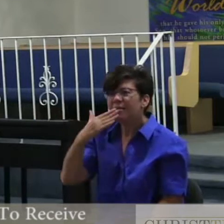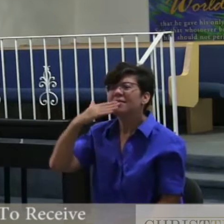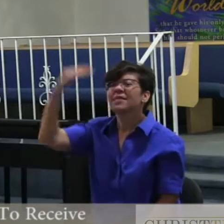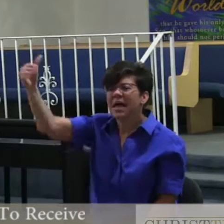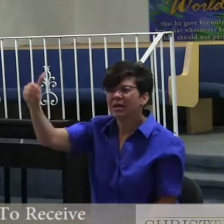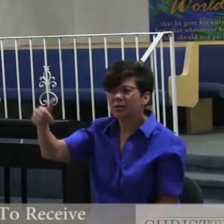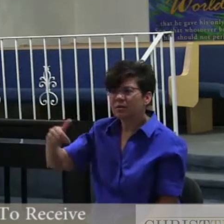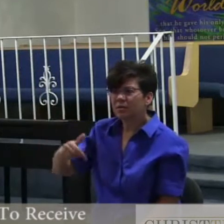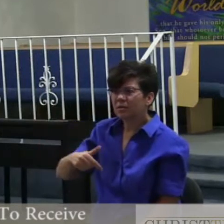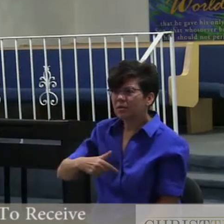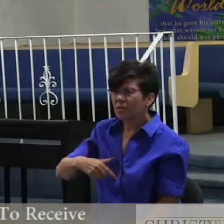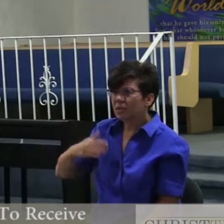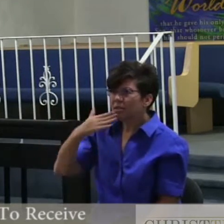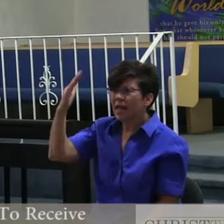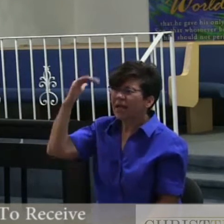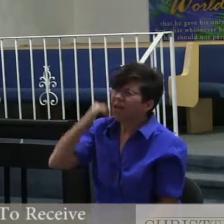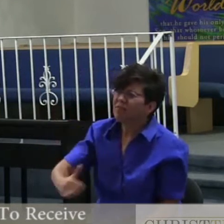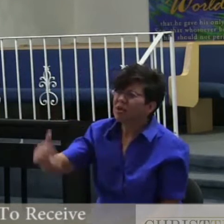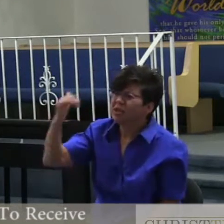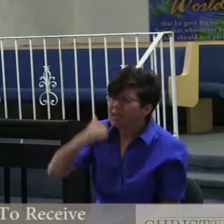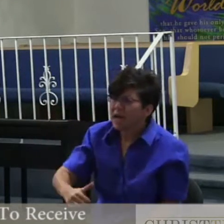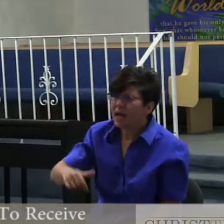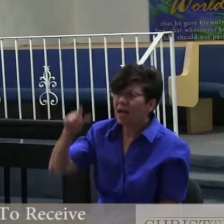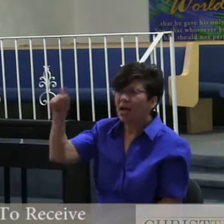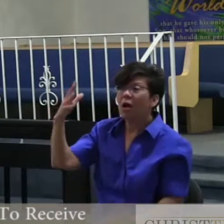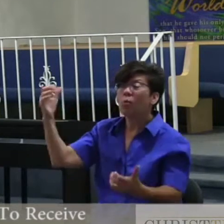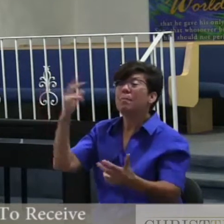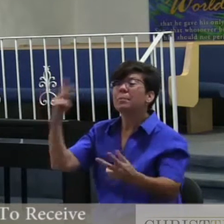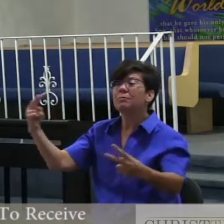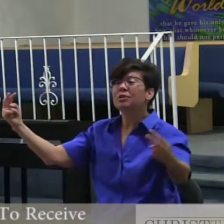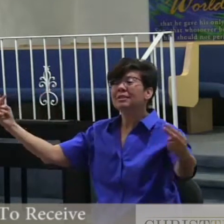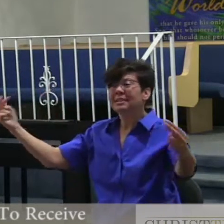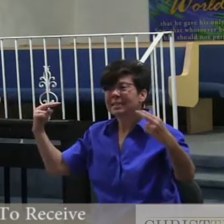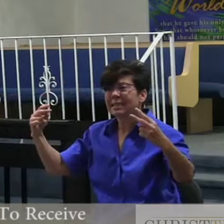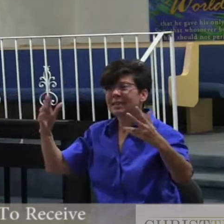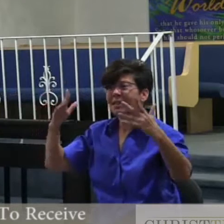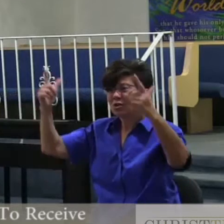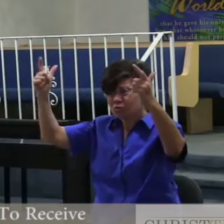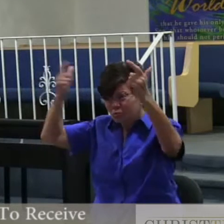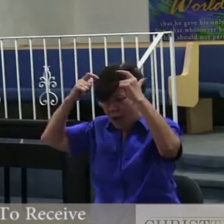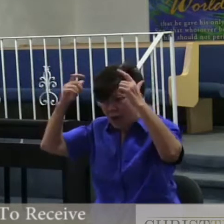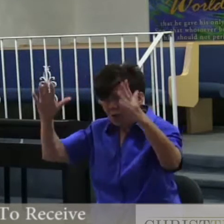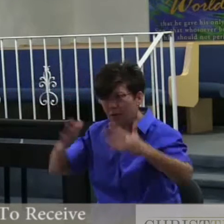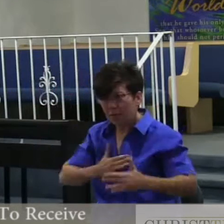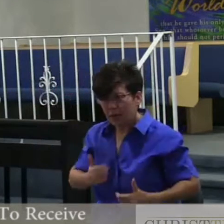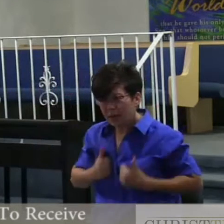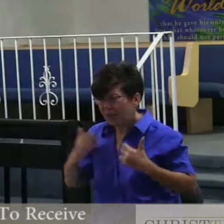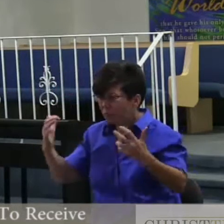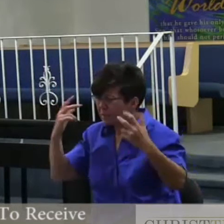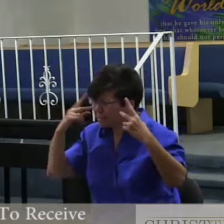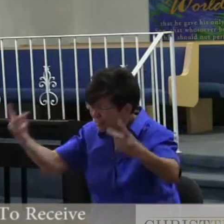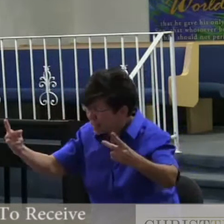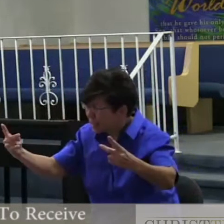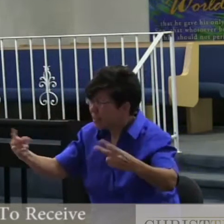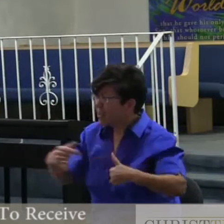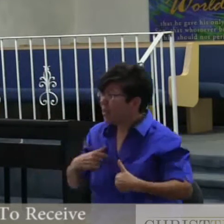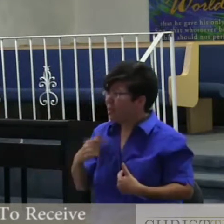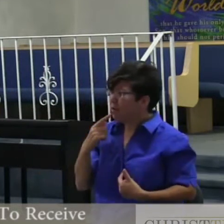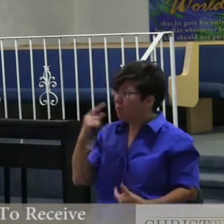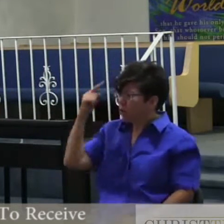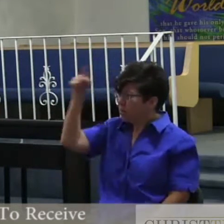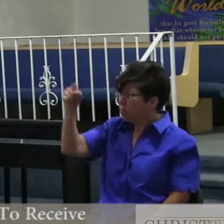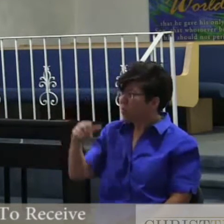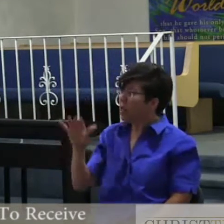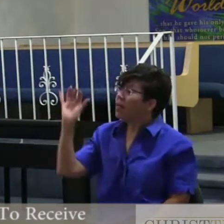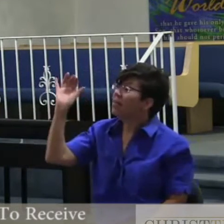am. Every day, I want people to see the crown of my life. I am pretending that I have one on